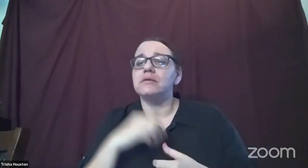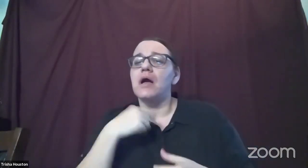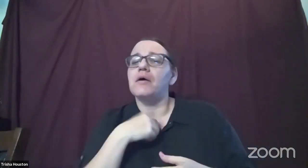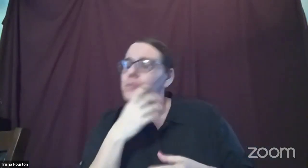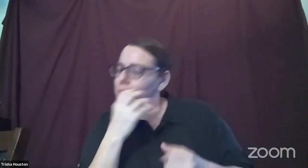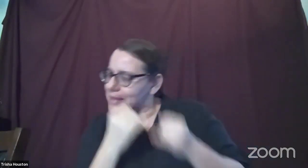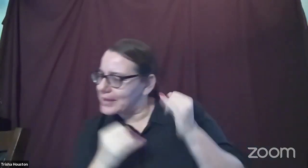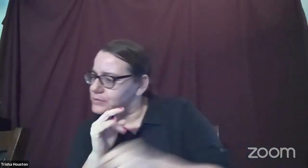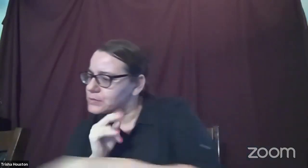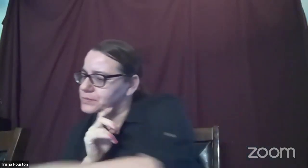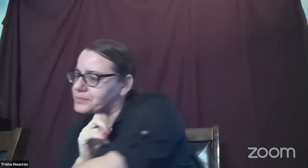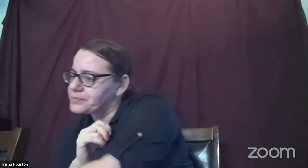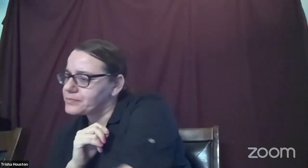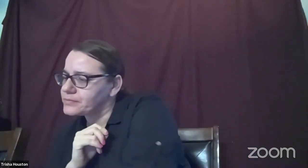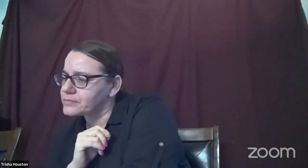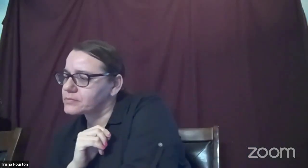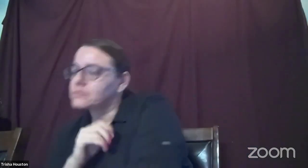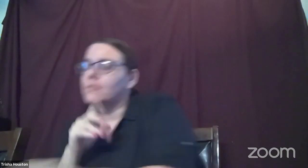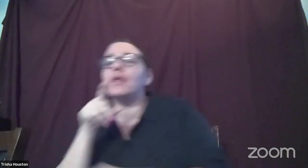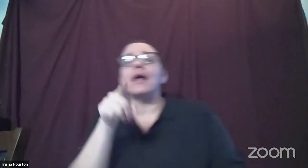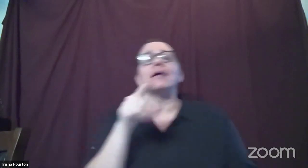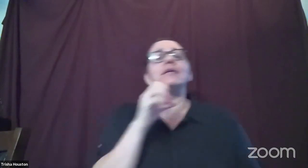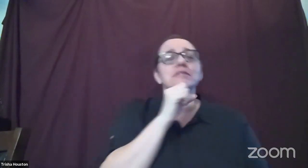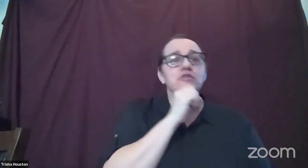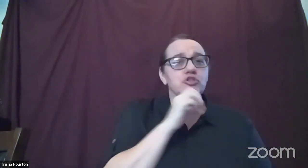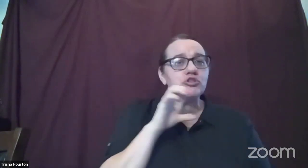Every comment is greatly appreciated.